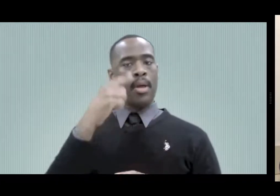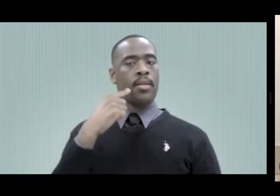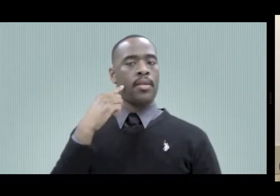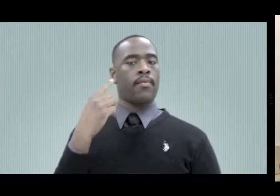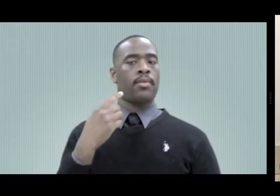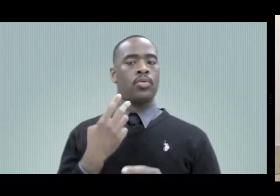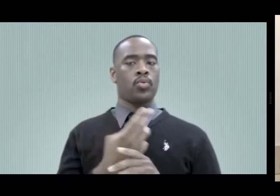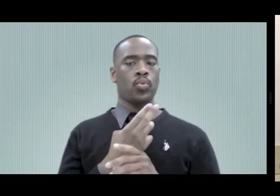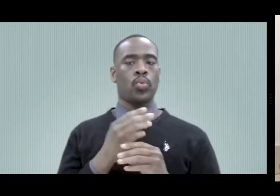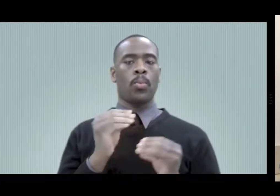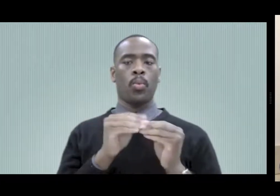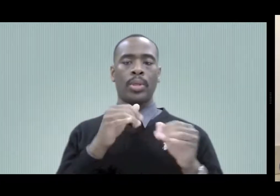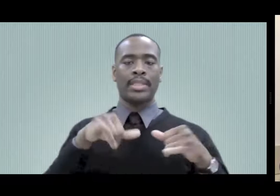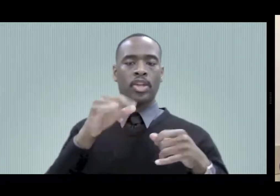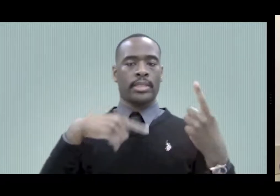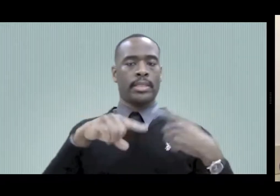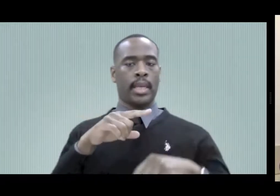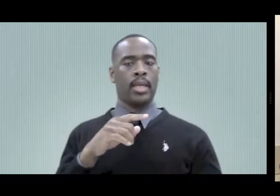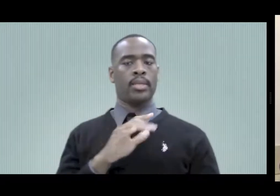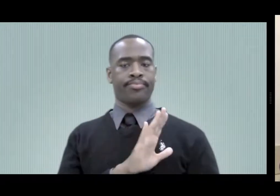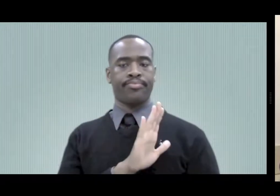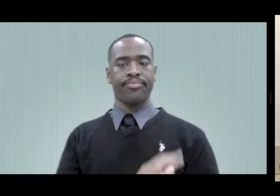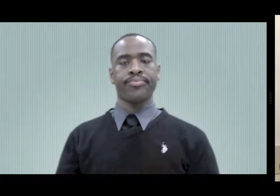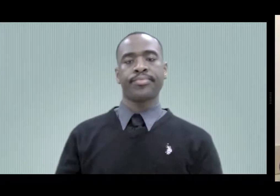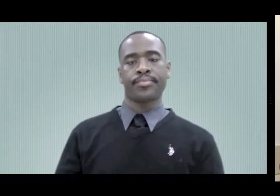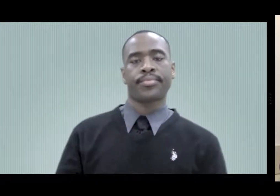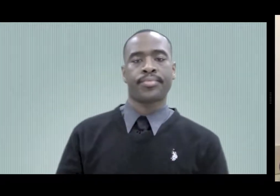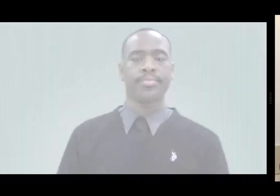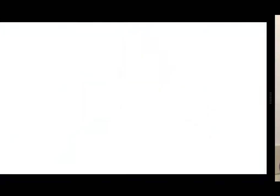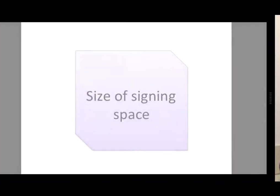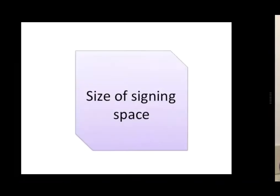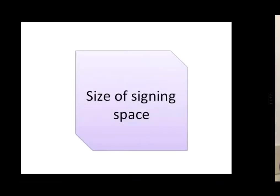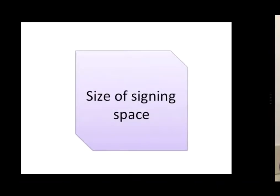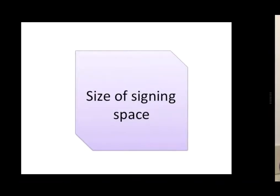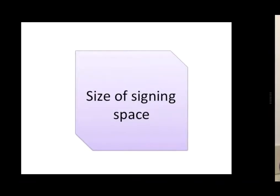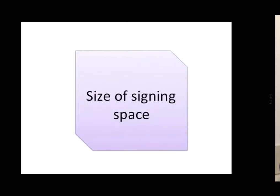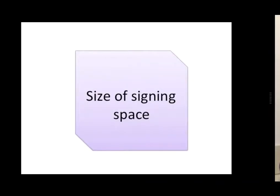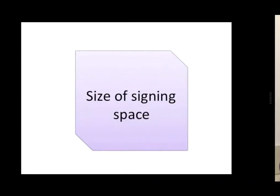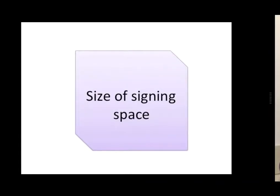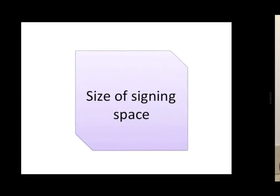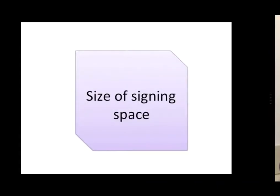So we noticed that black ASL users tended to